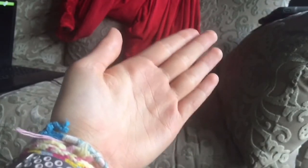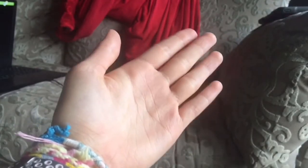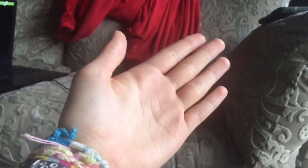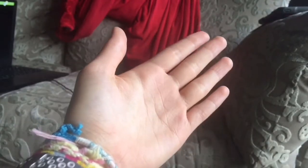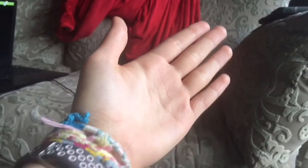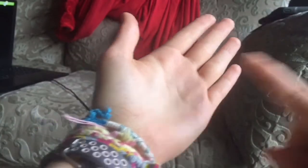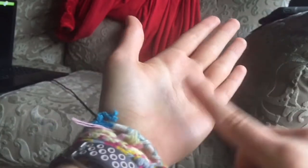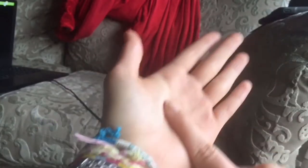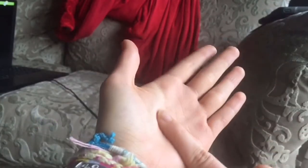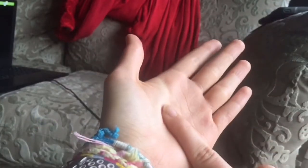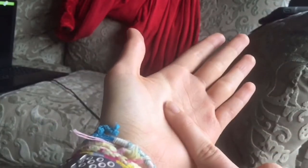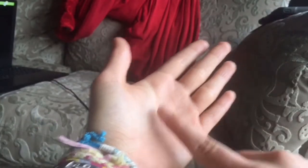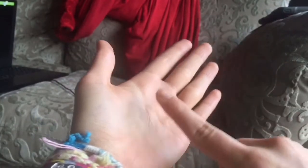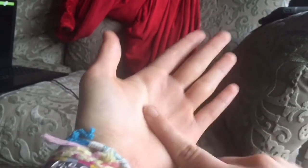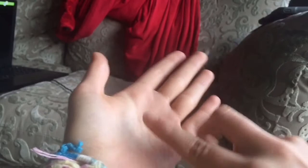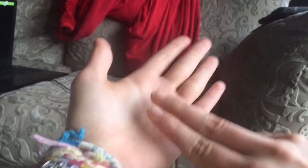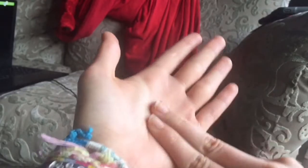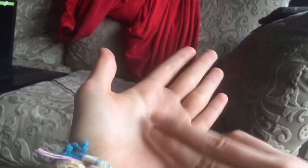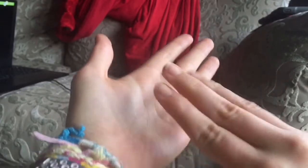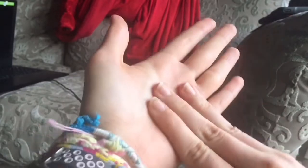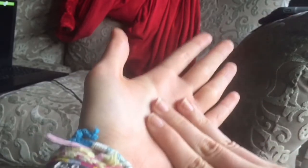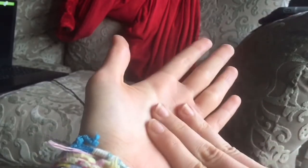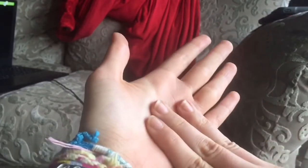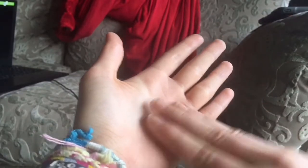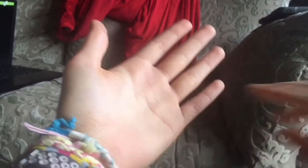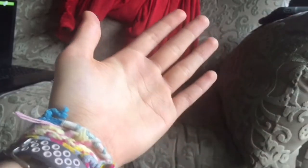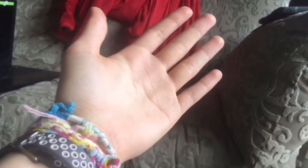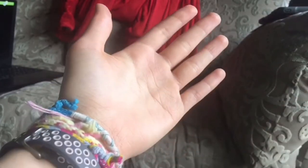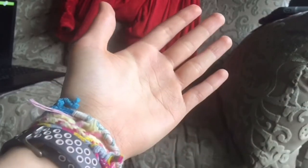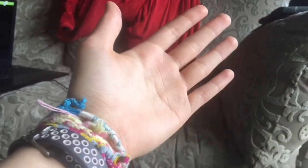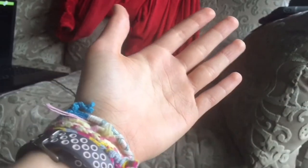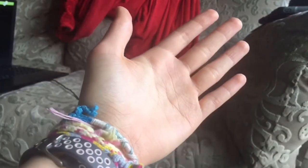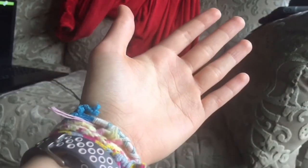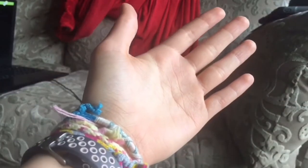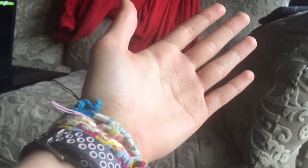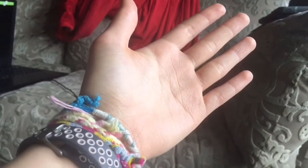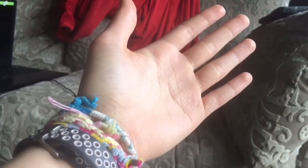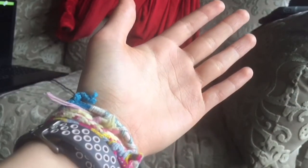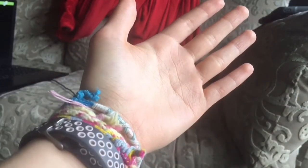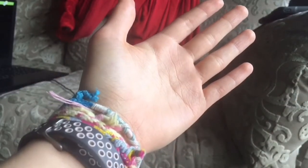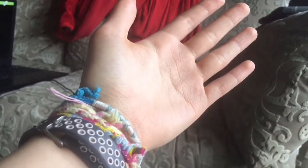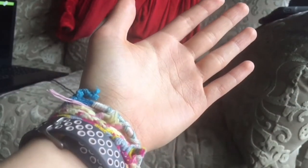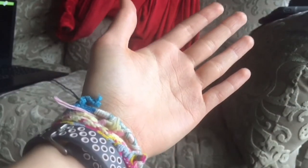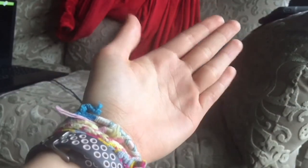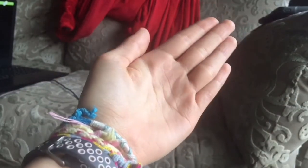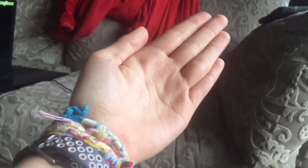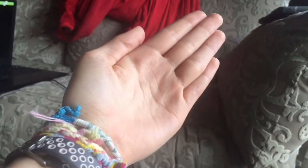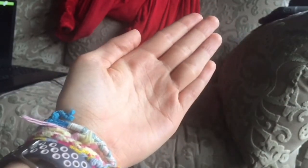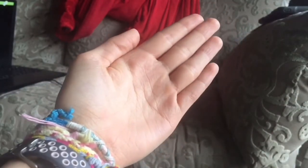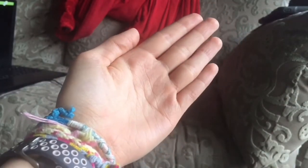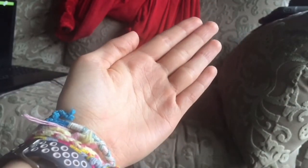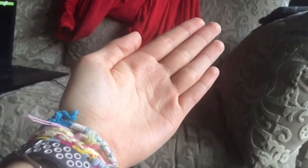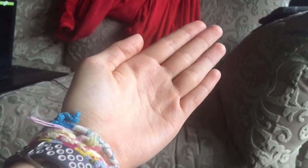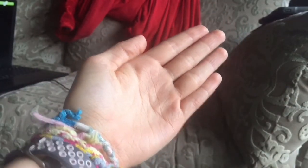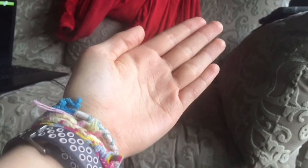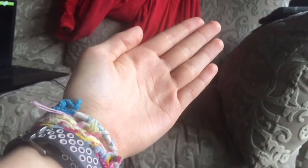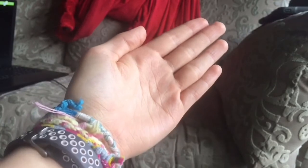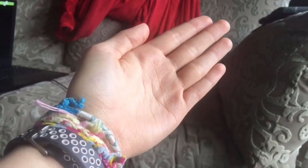And because it's not in order of L, M, N, it's often quite difficult. But what we've found is you